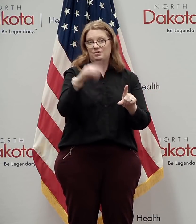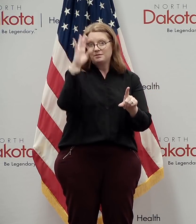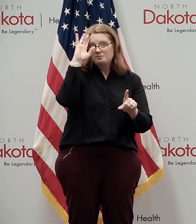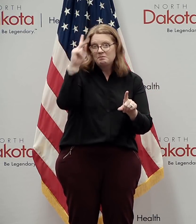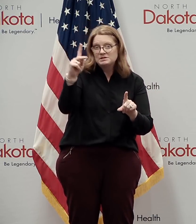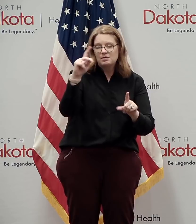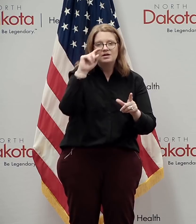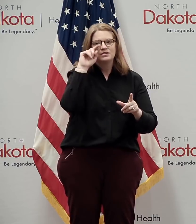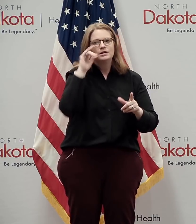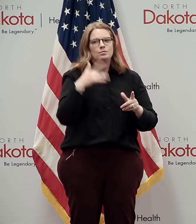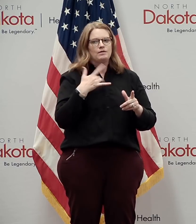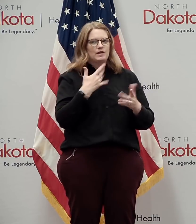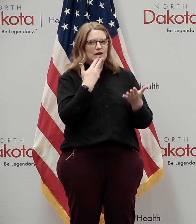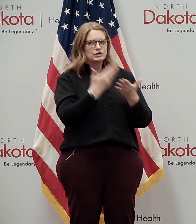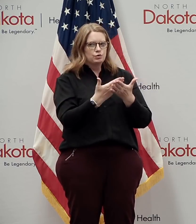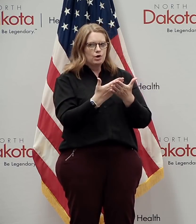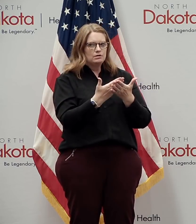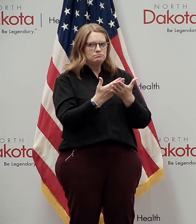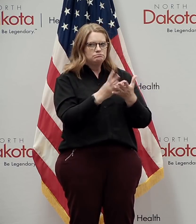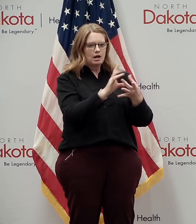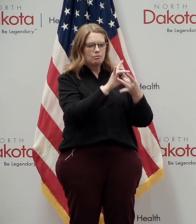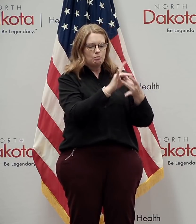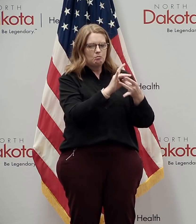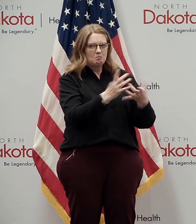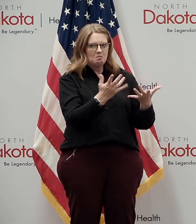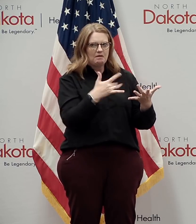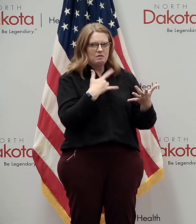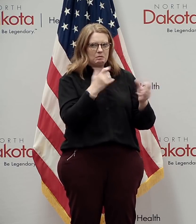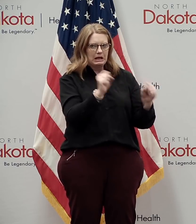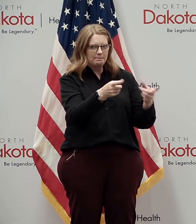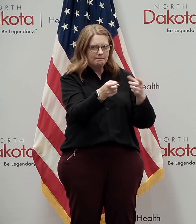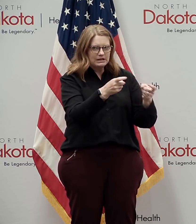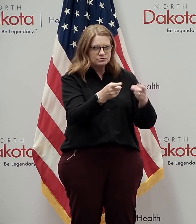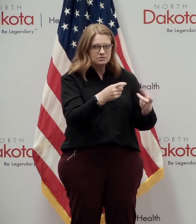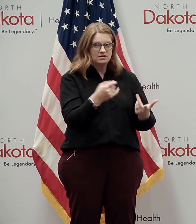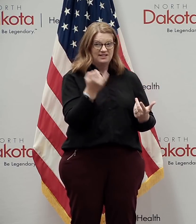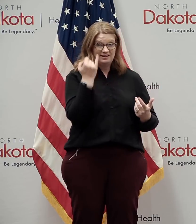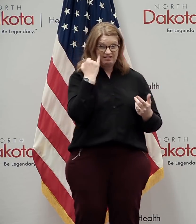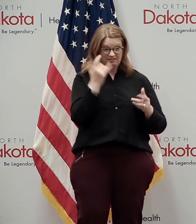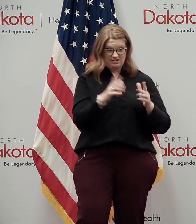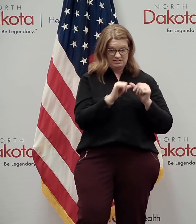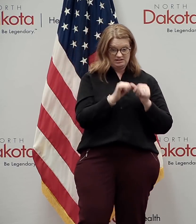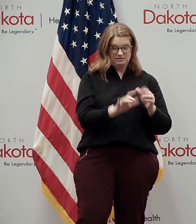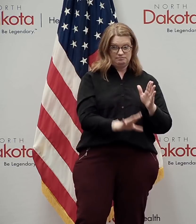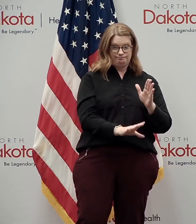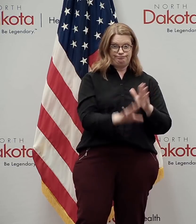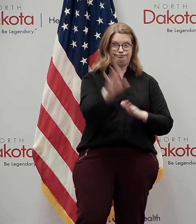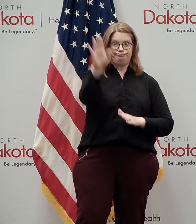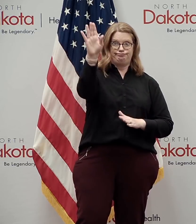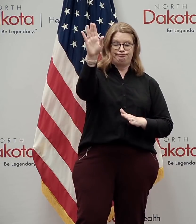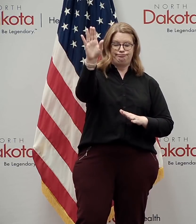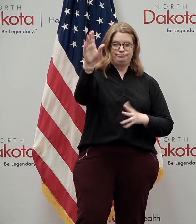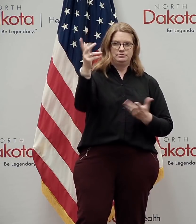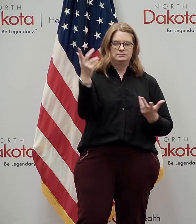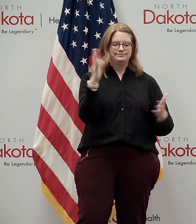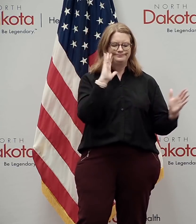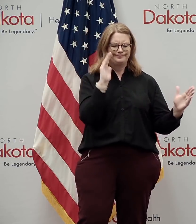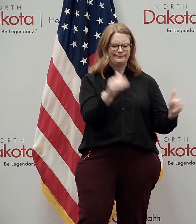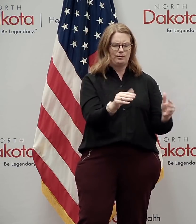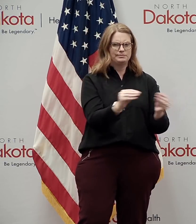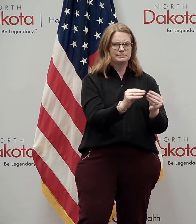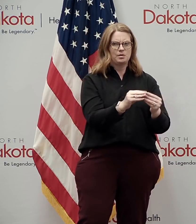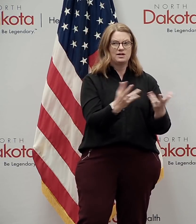good coordination, so I think we can keep managing it here. If it continues to go the wrong way, then maybe you'd try to drive more attention to it. But